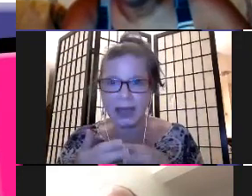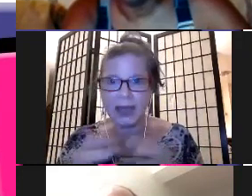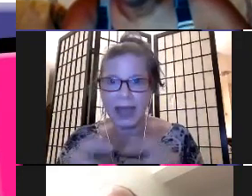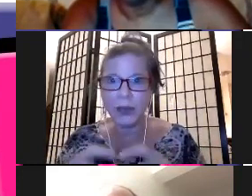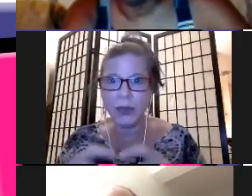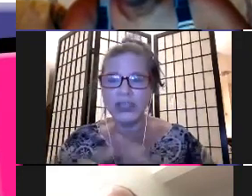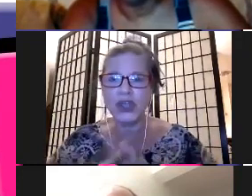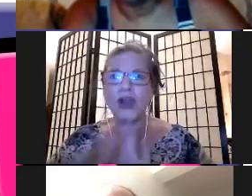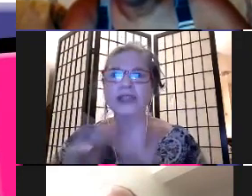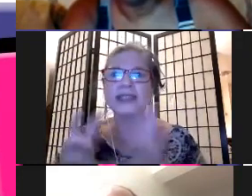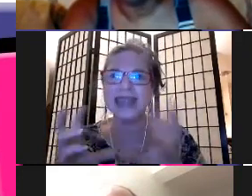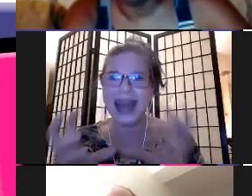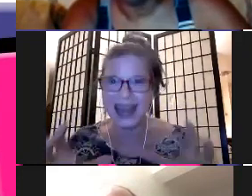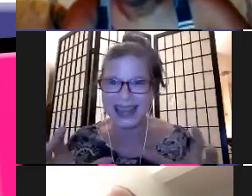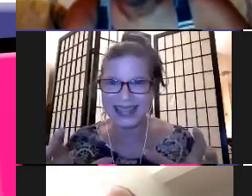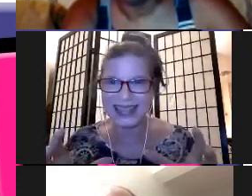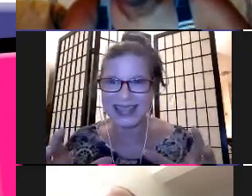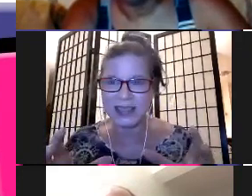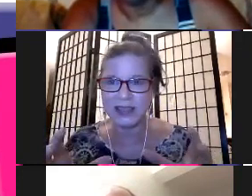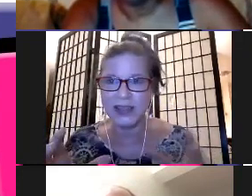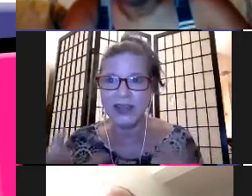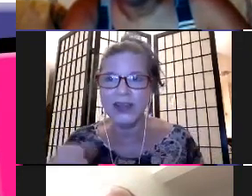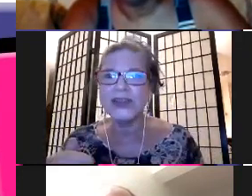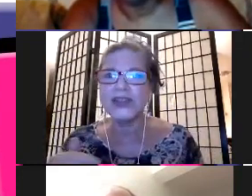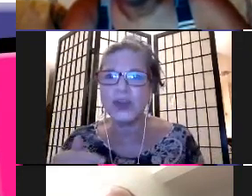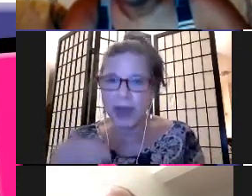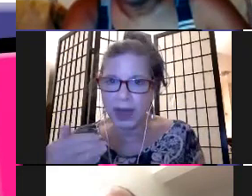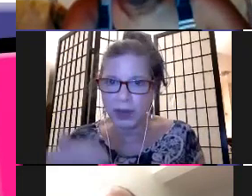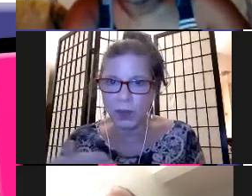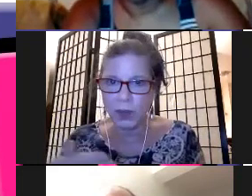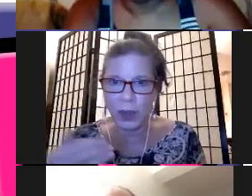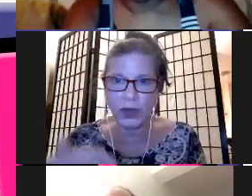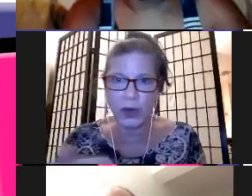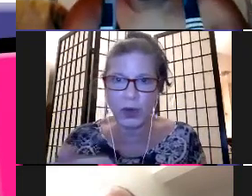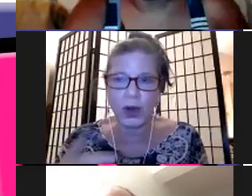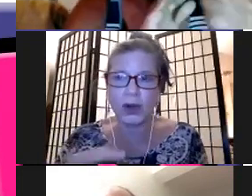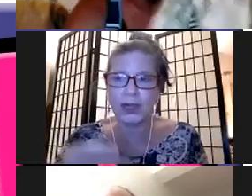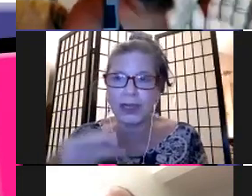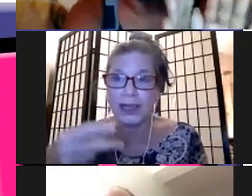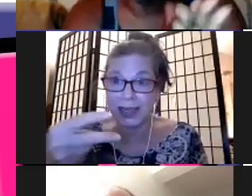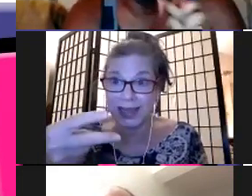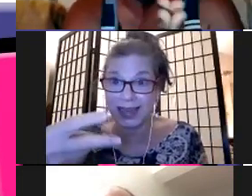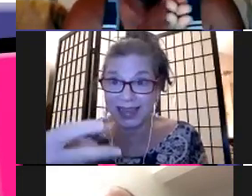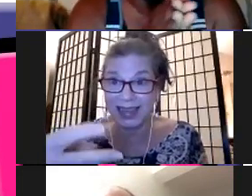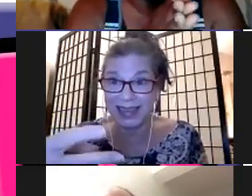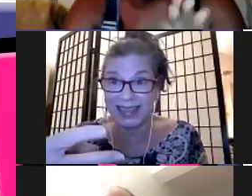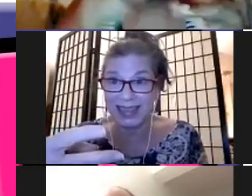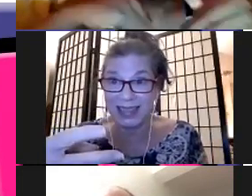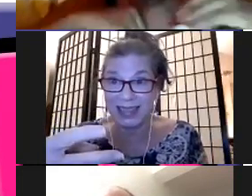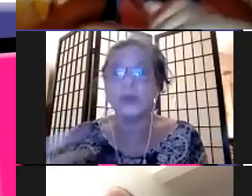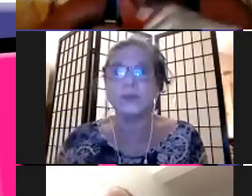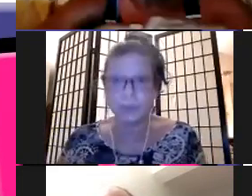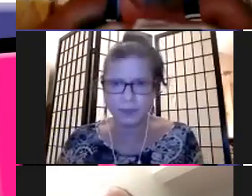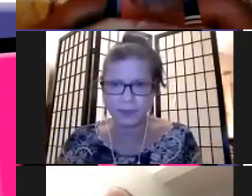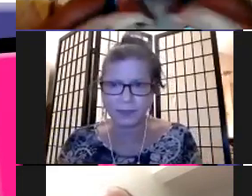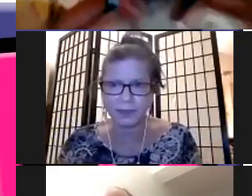Sign language are signs so that Right. when you, Well, can I interrupt you? Because we're